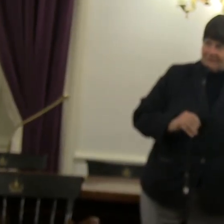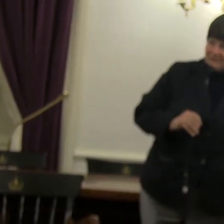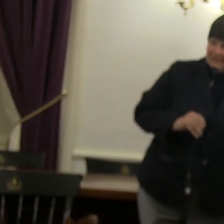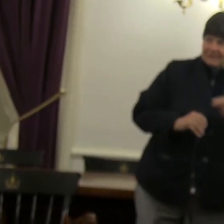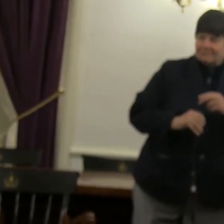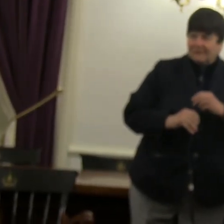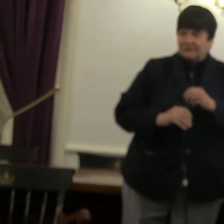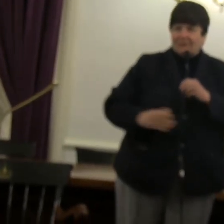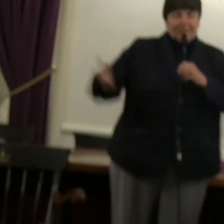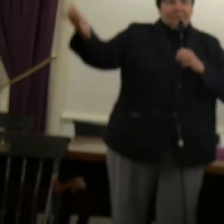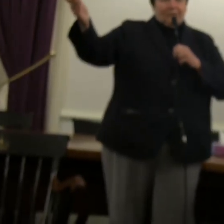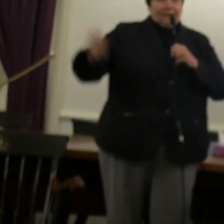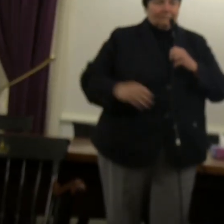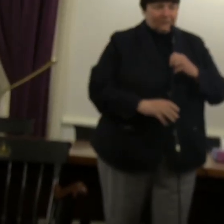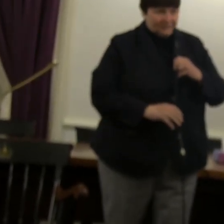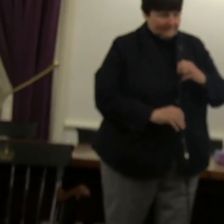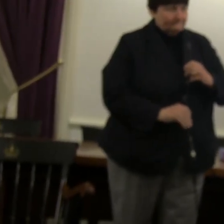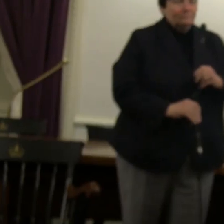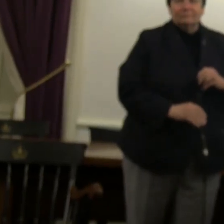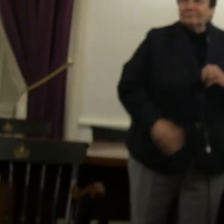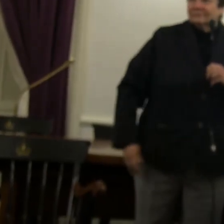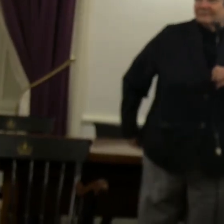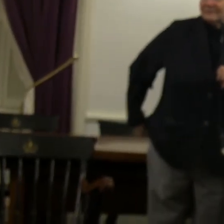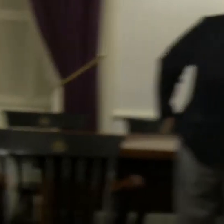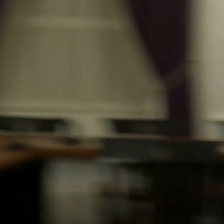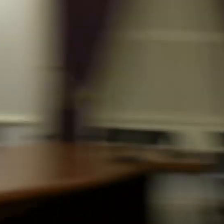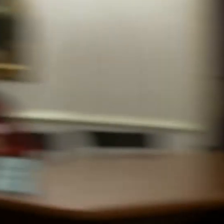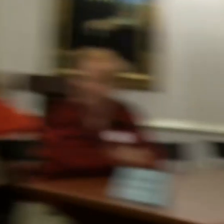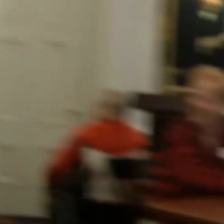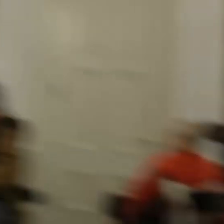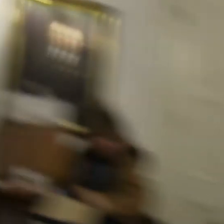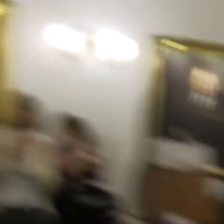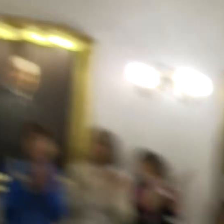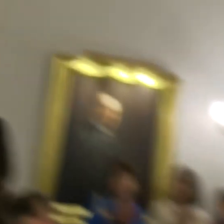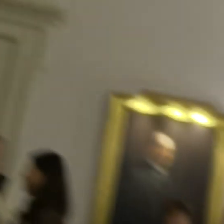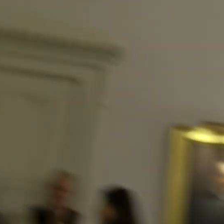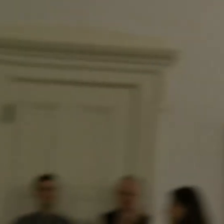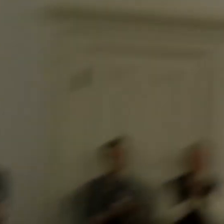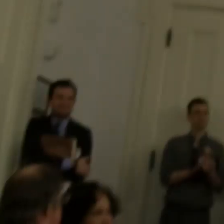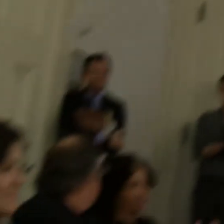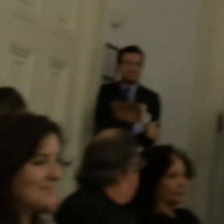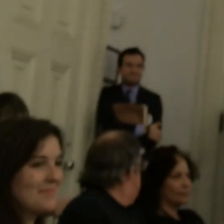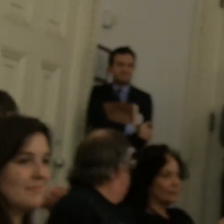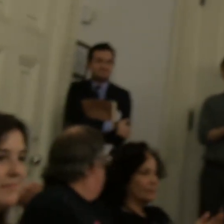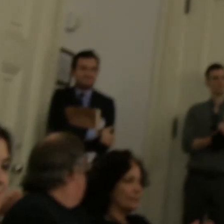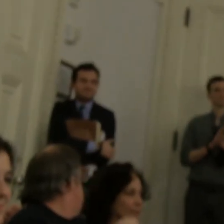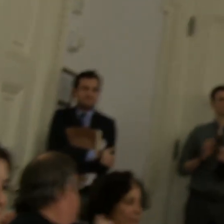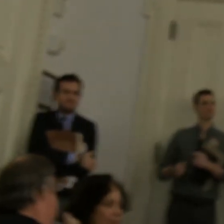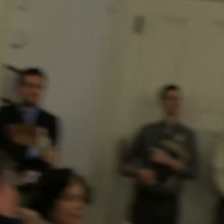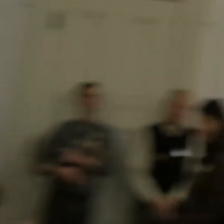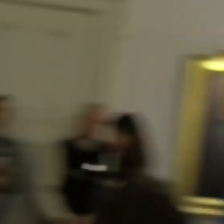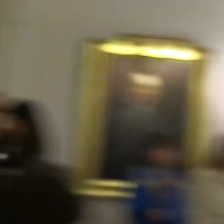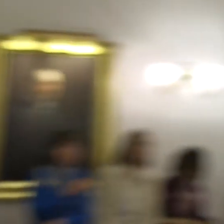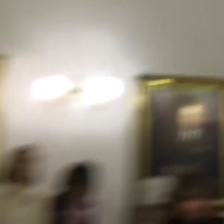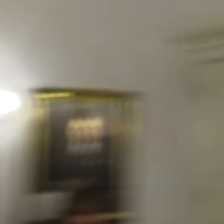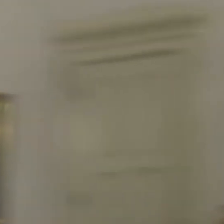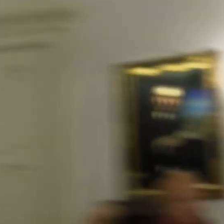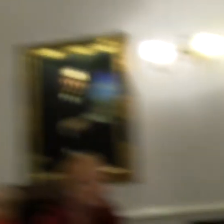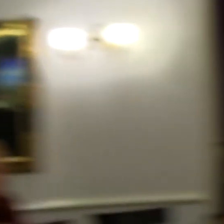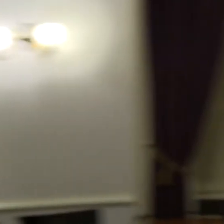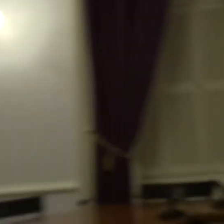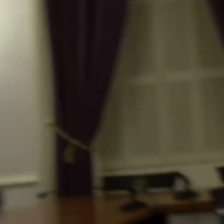Financial independence and to save for the future. I want to compliment my